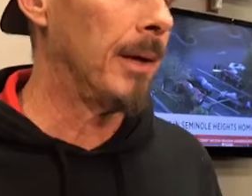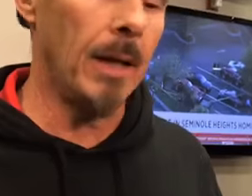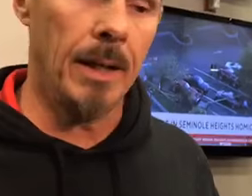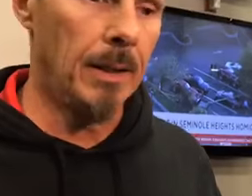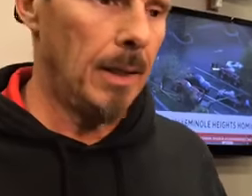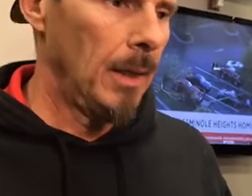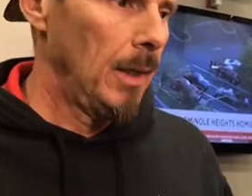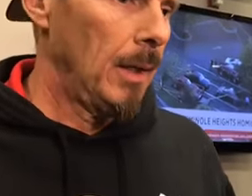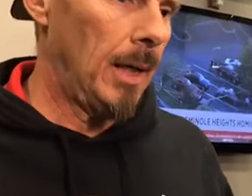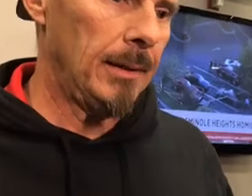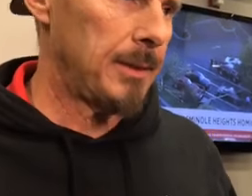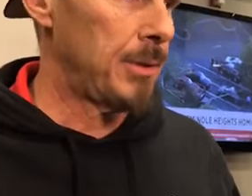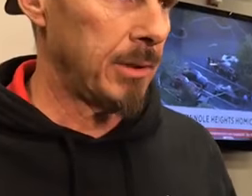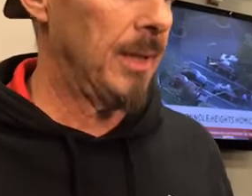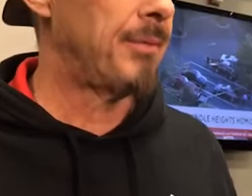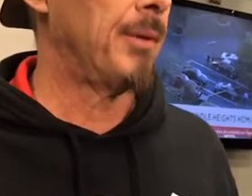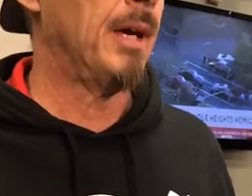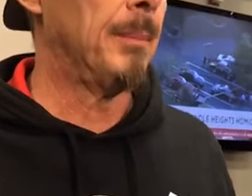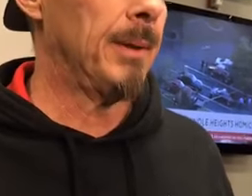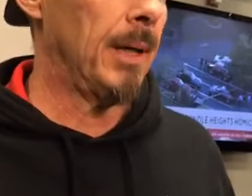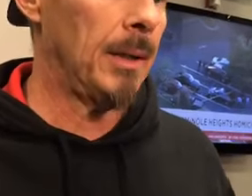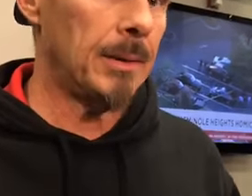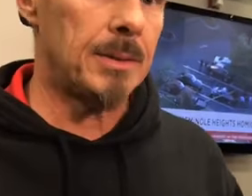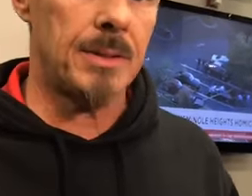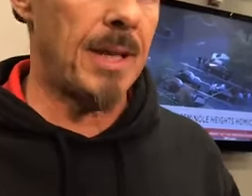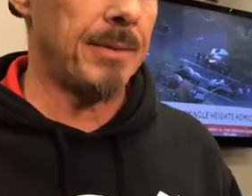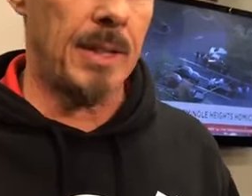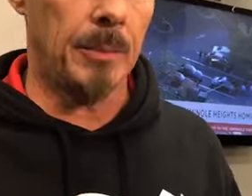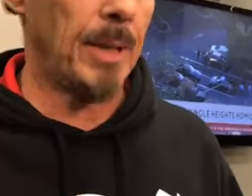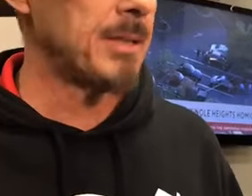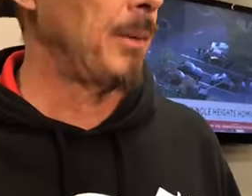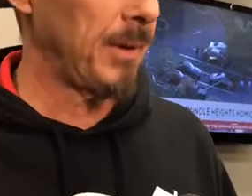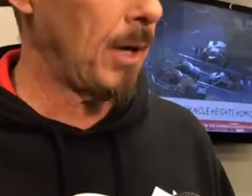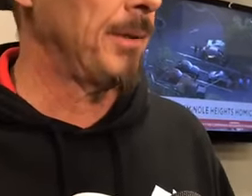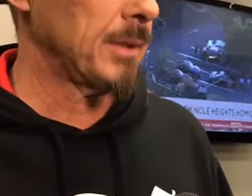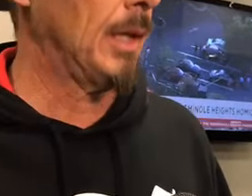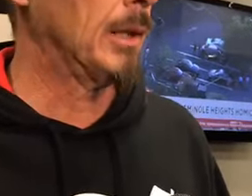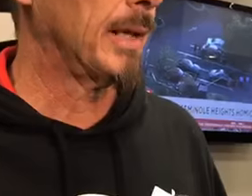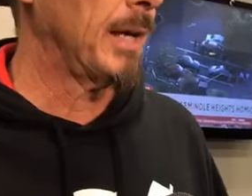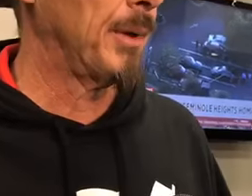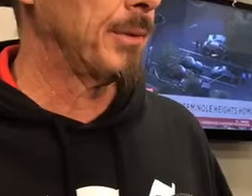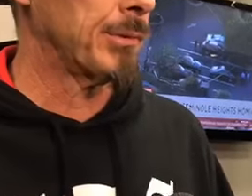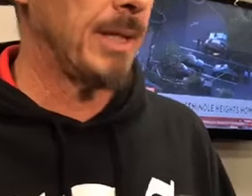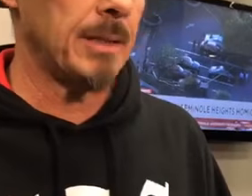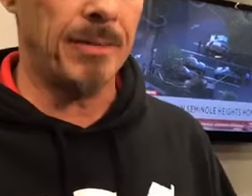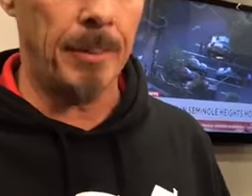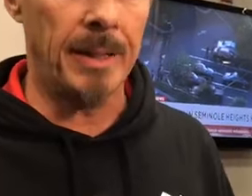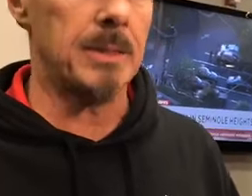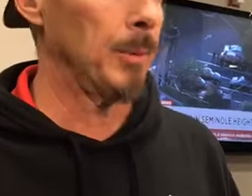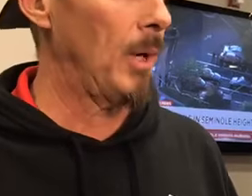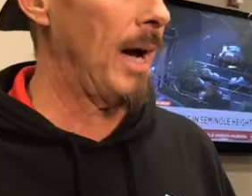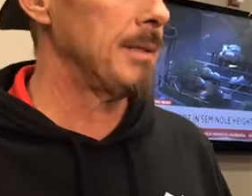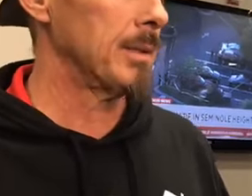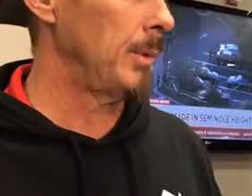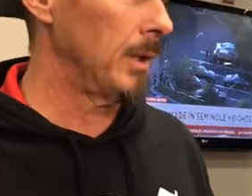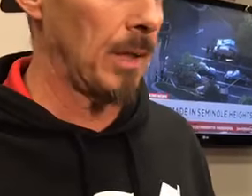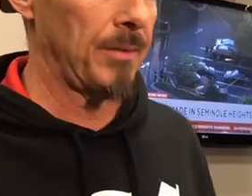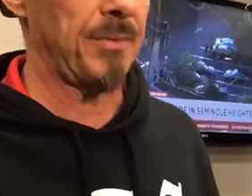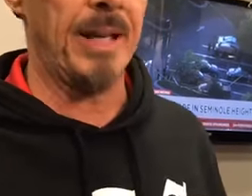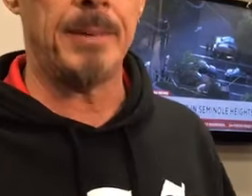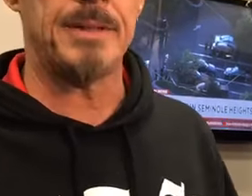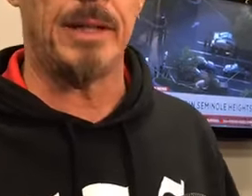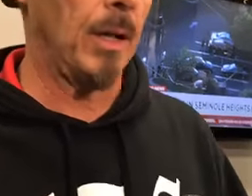them, and let's just live for them, and let's just have a celebration that we caught this killer and got him off the streets, and everybody in Seminole Heights, as well as